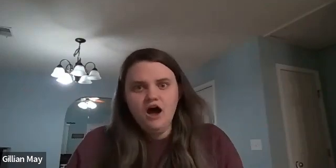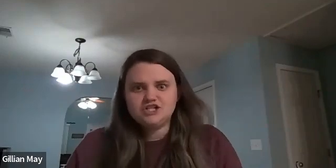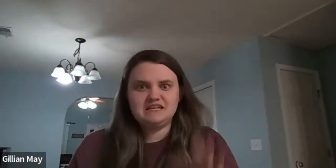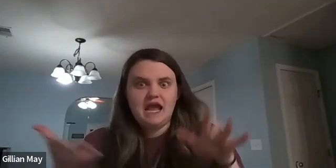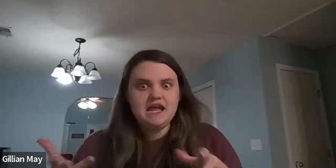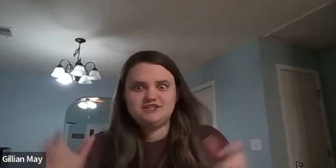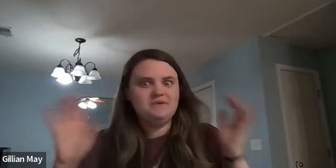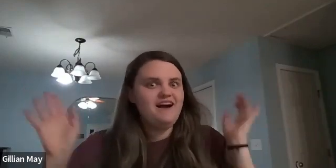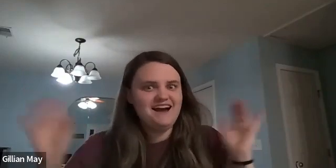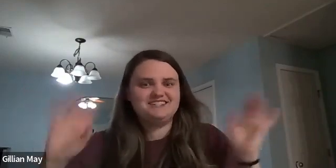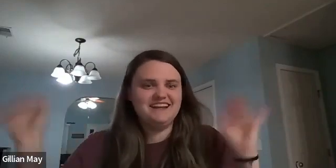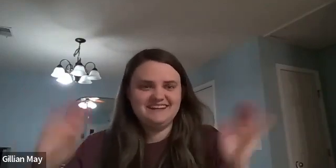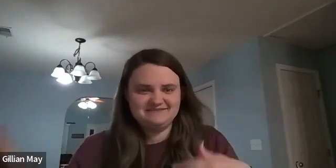she's engaged. Oh my gosh. Like,